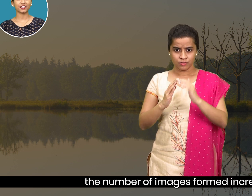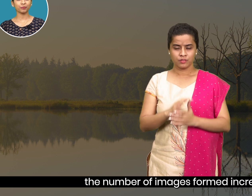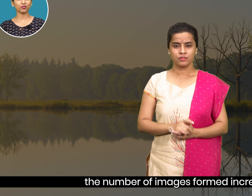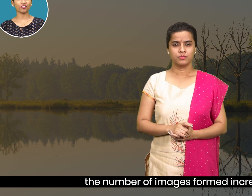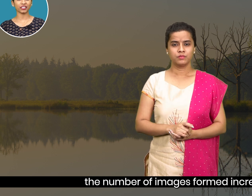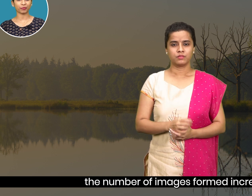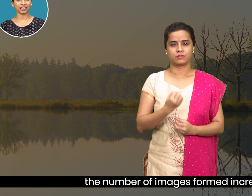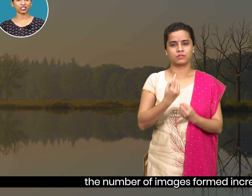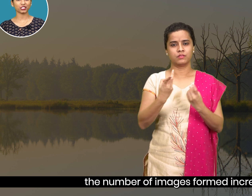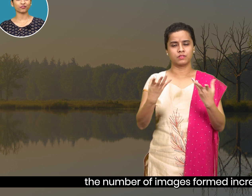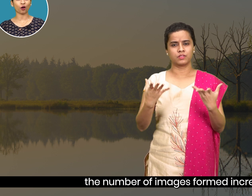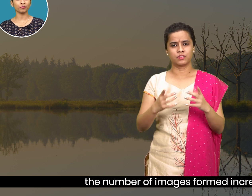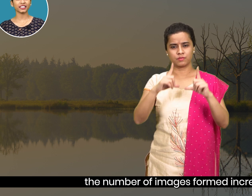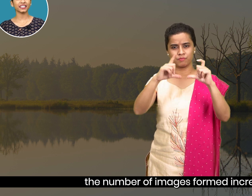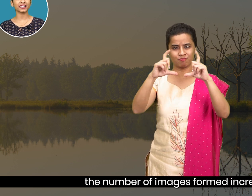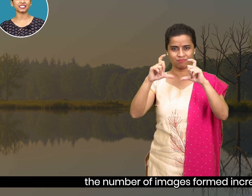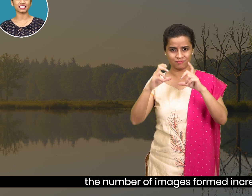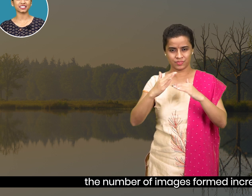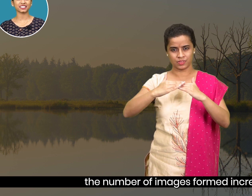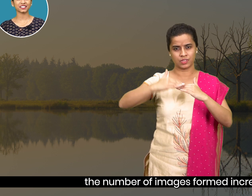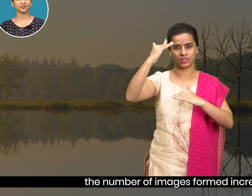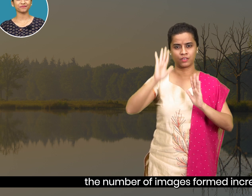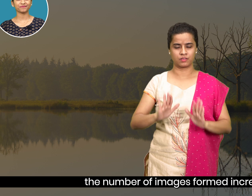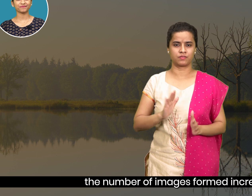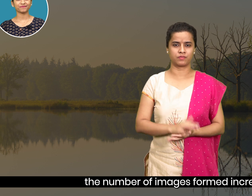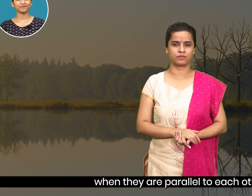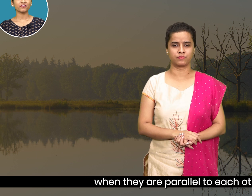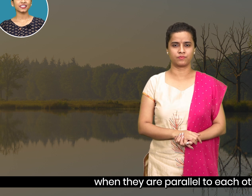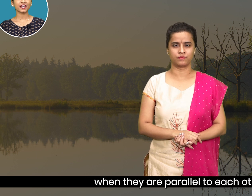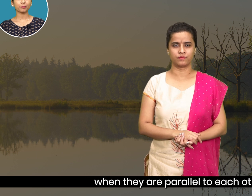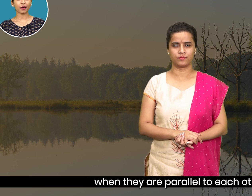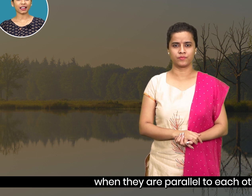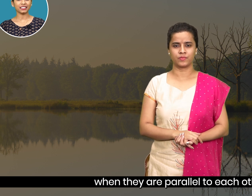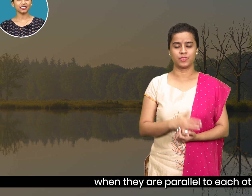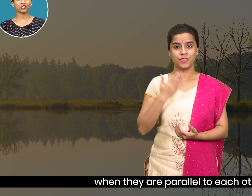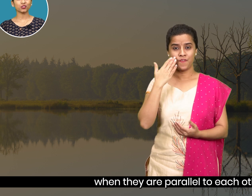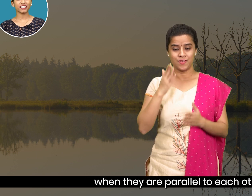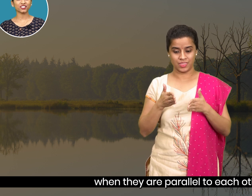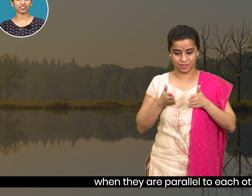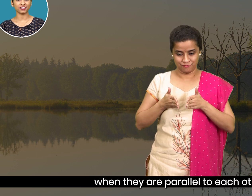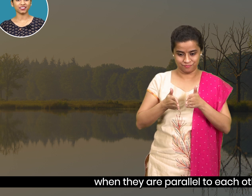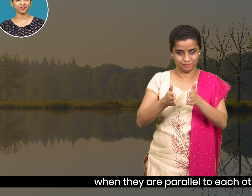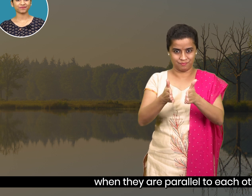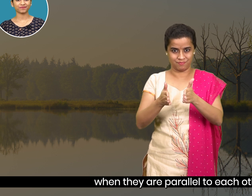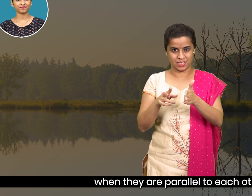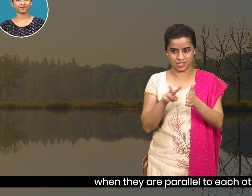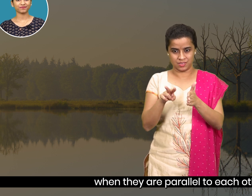the number of images formed increases. When they are parallel to each